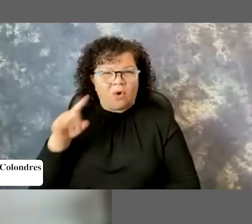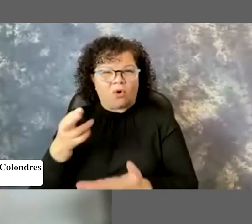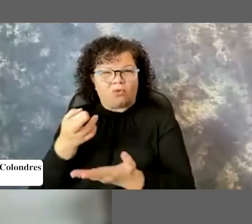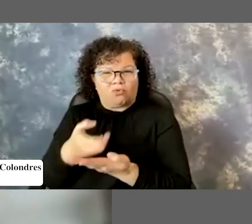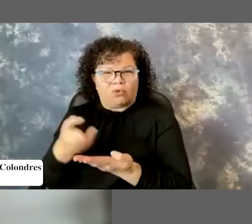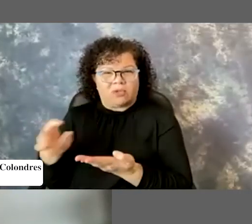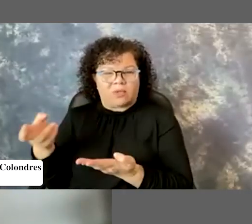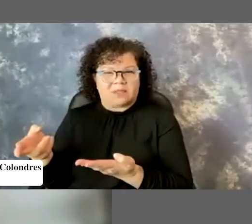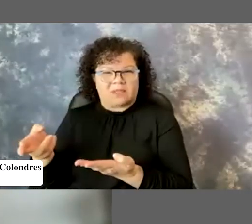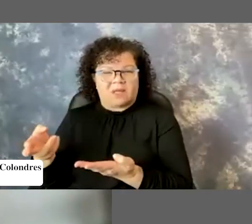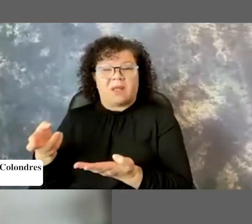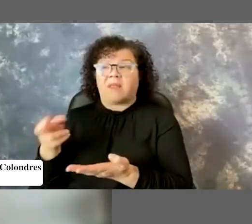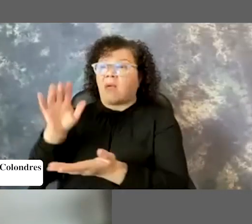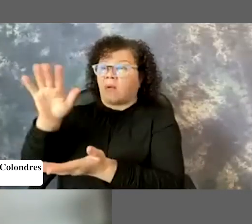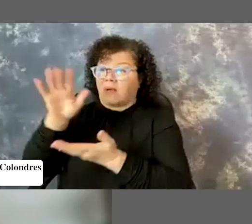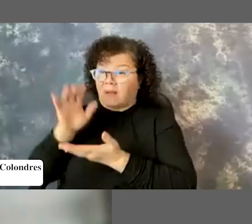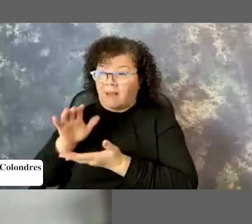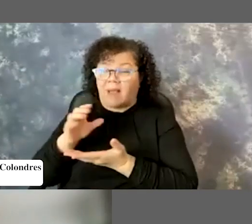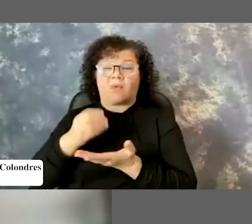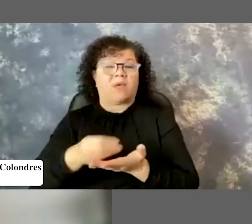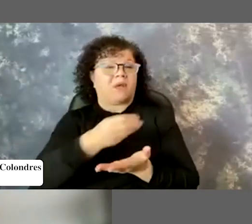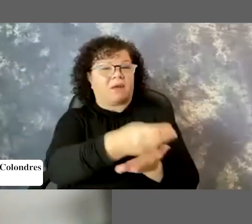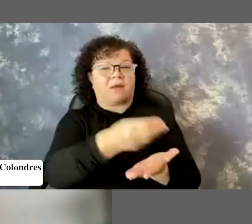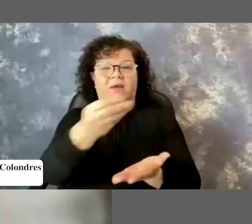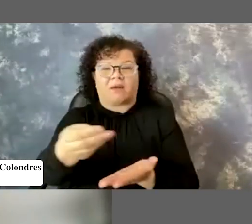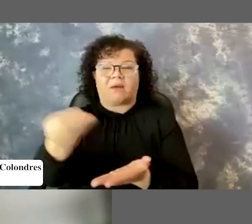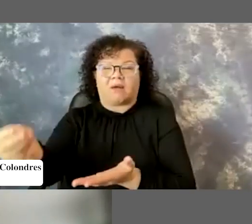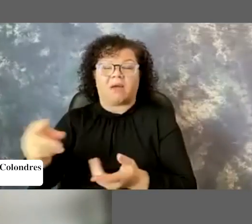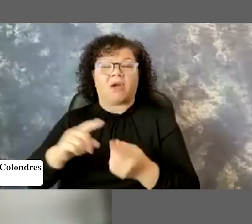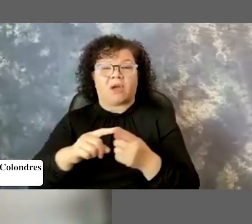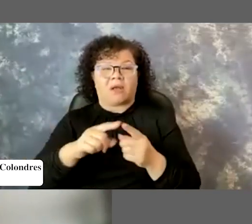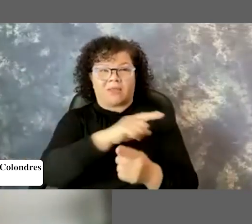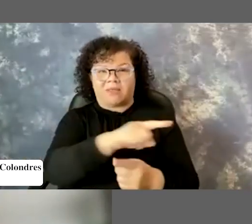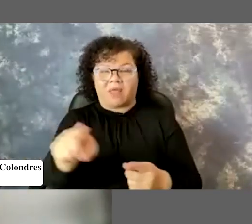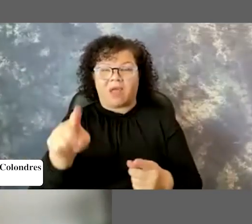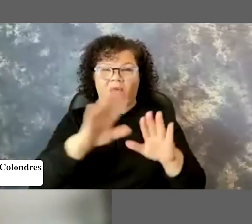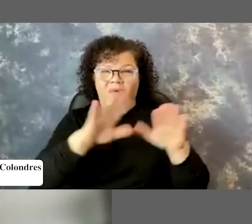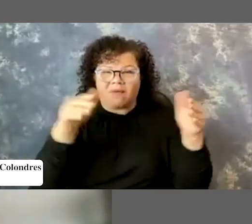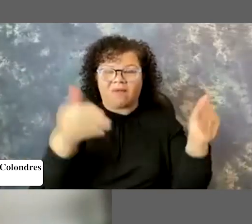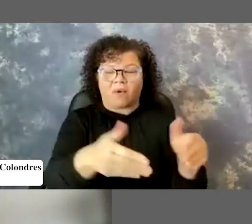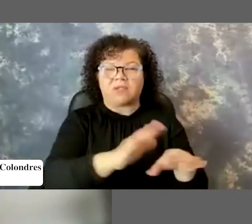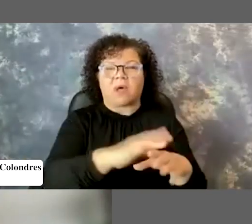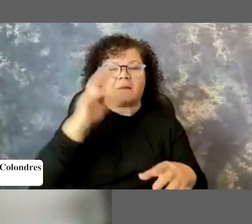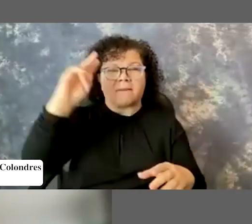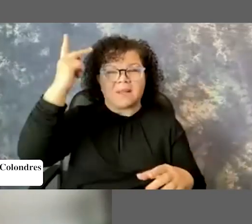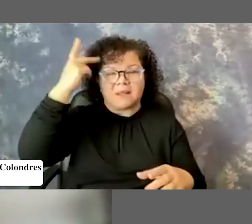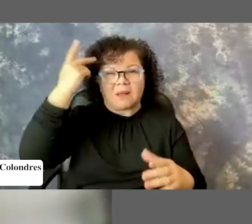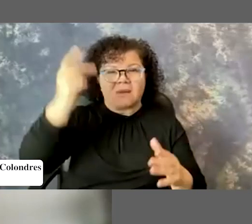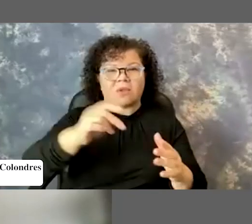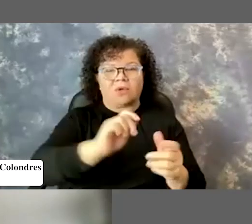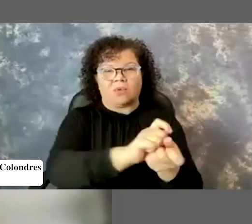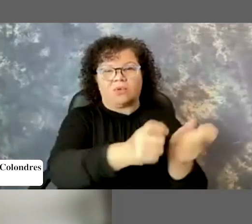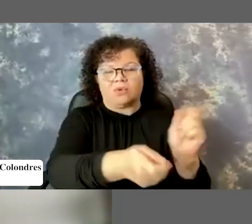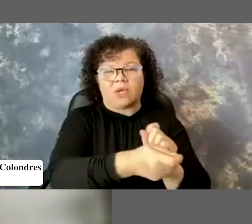can distribute to organizations focused directly on political change and using a broader range